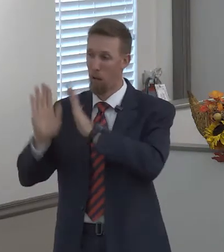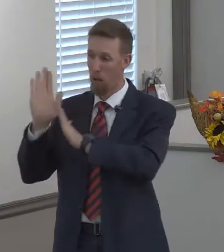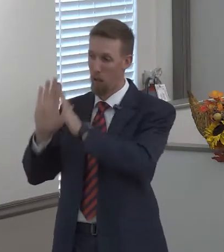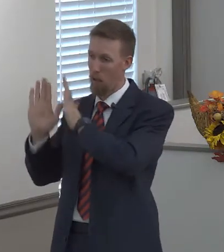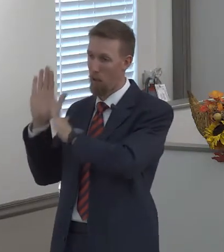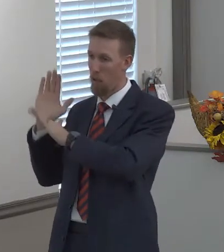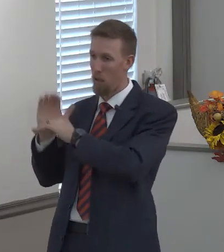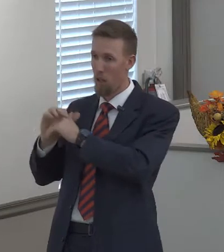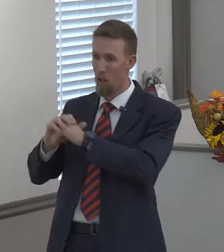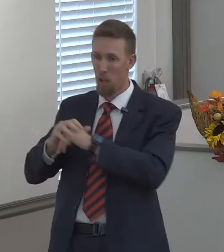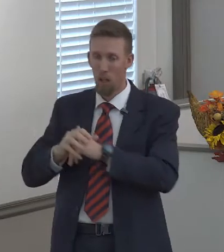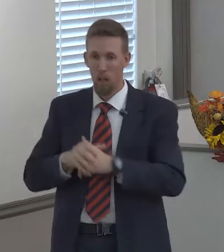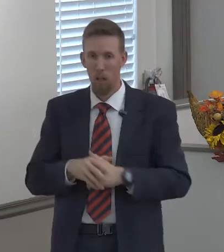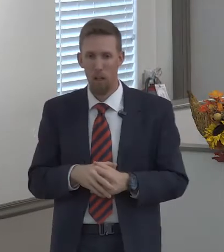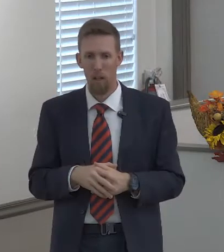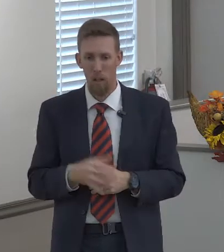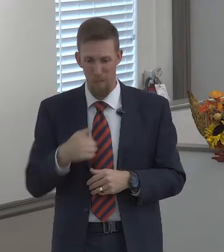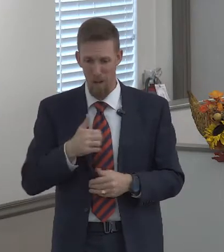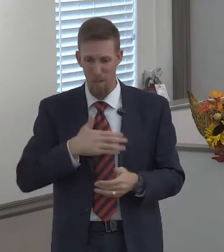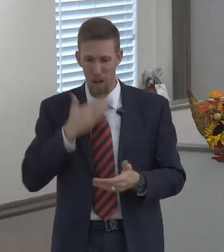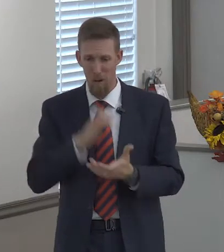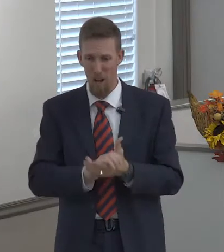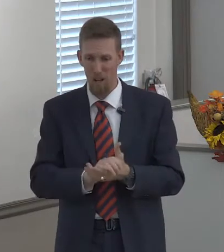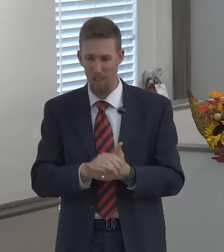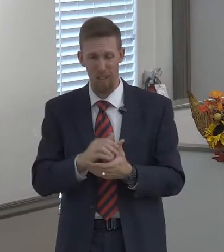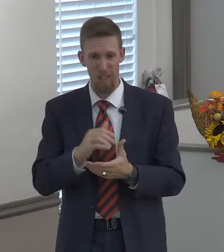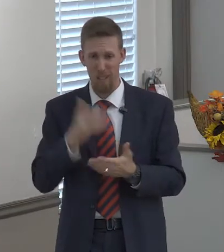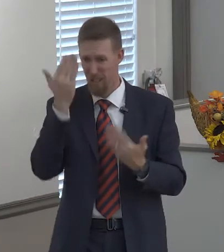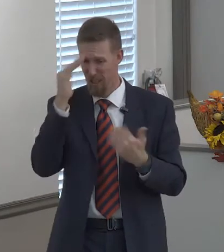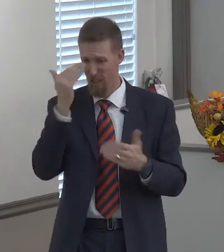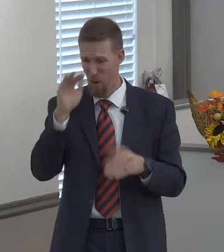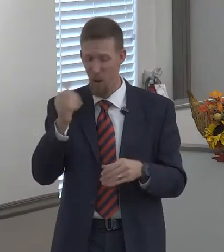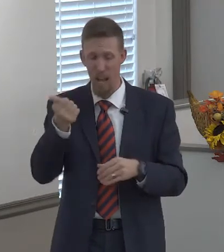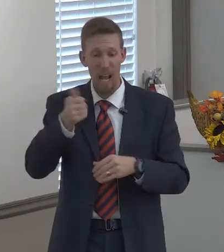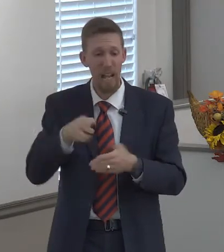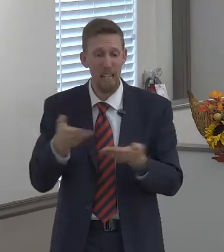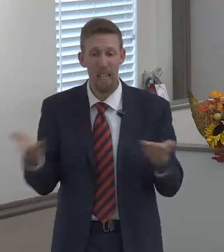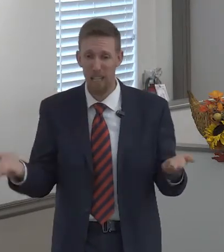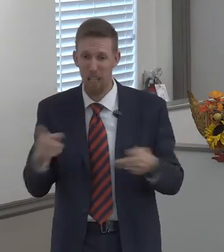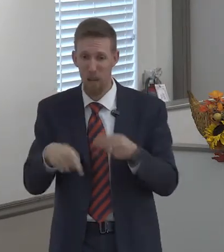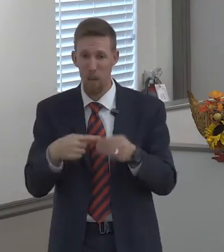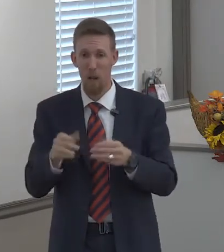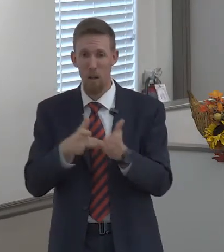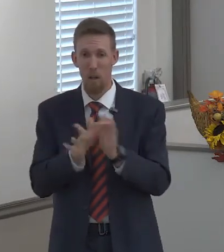important. And the Bible, by the way, talks about membership.